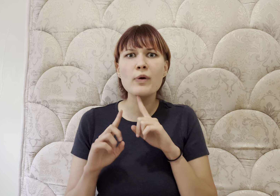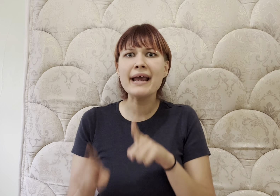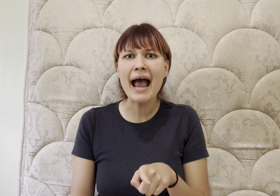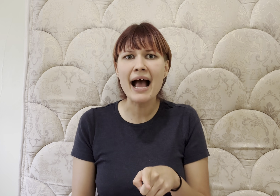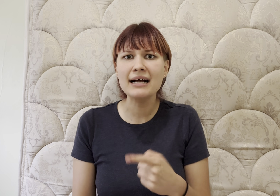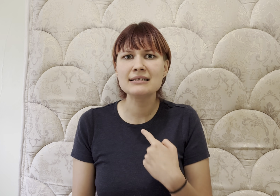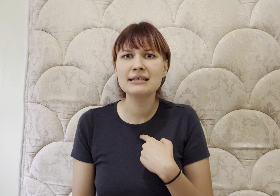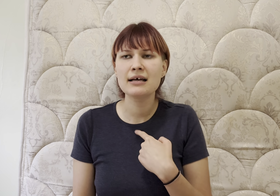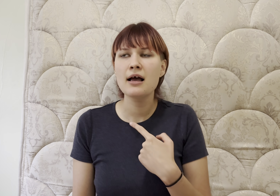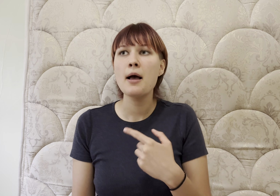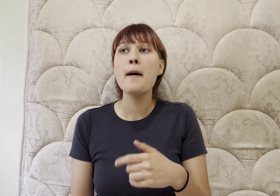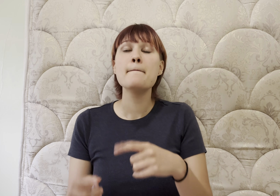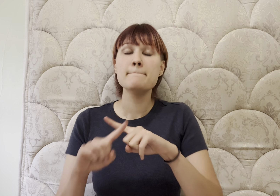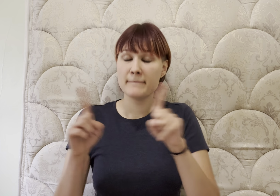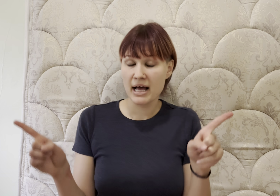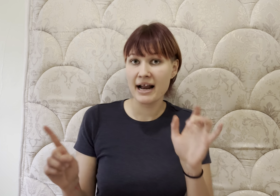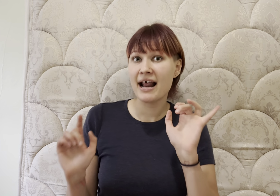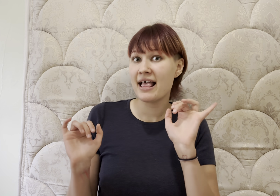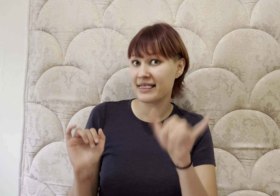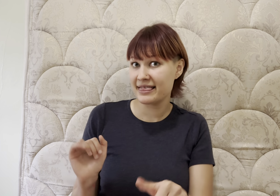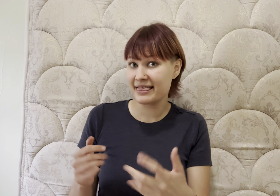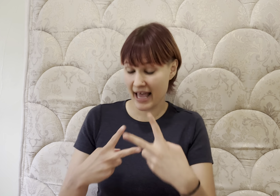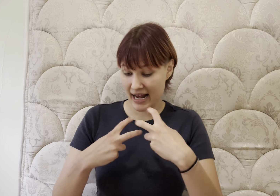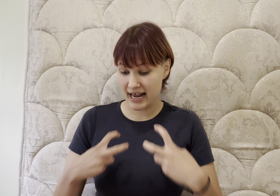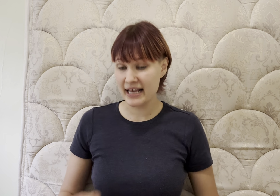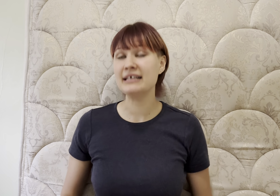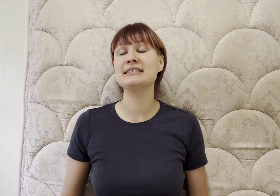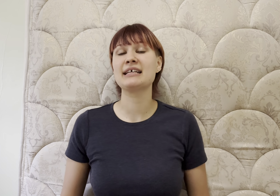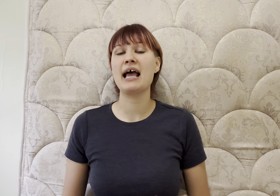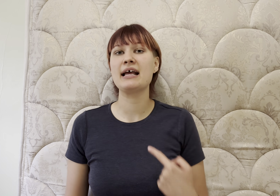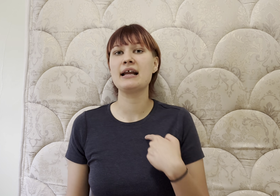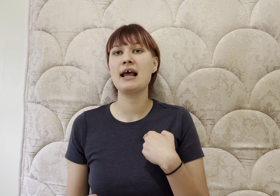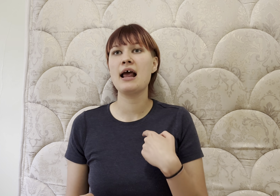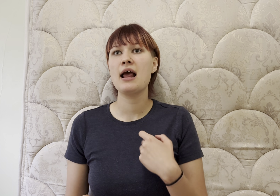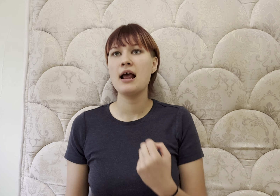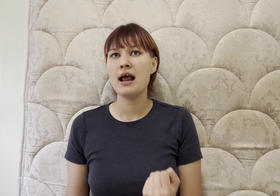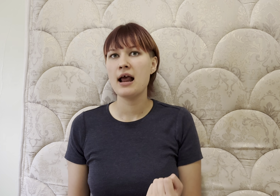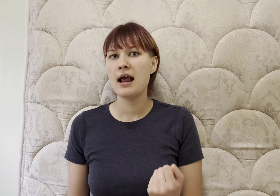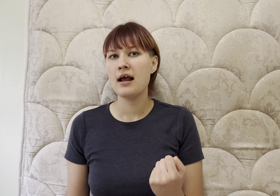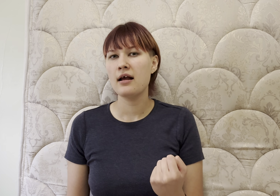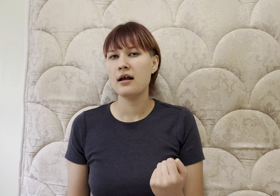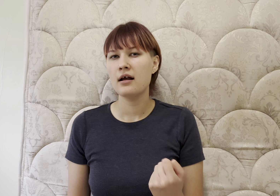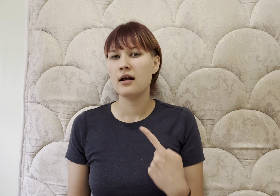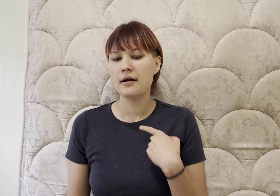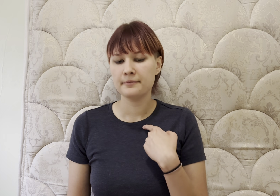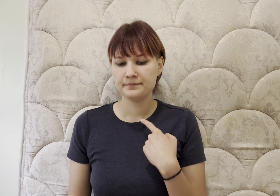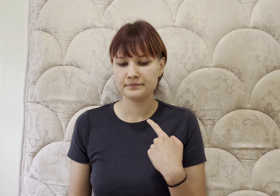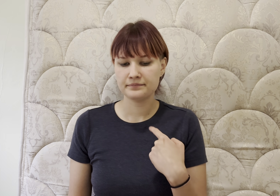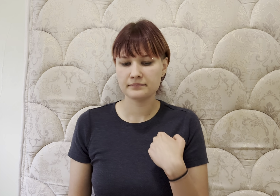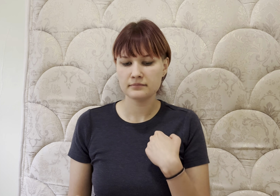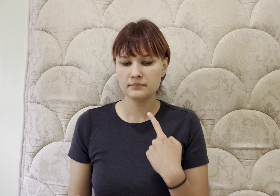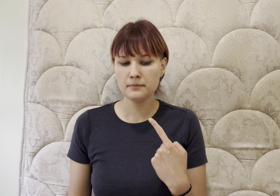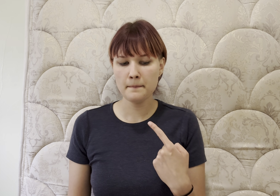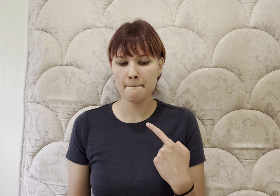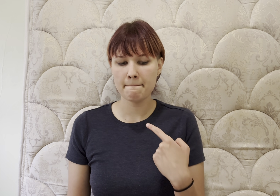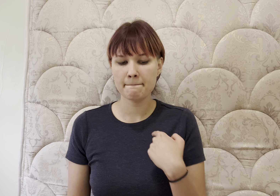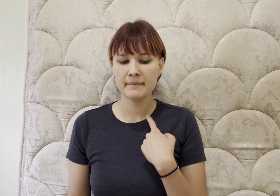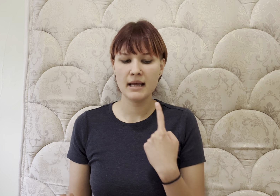better, have more compassion for yourself, learn strategies to help you live a happier, more fulfilling life. Some